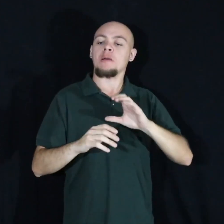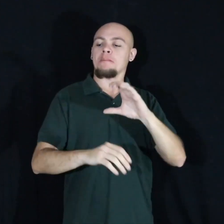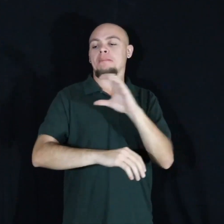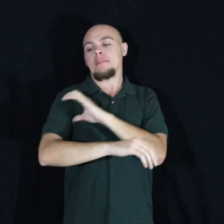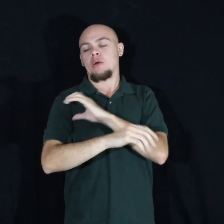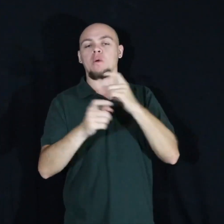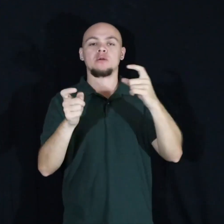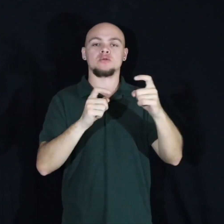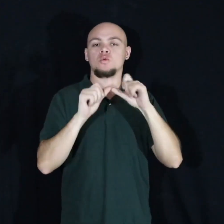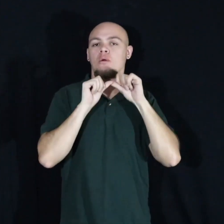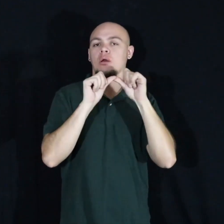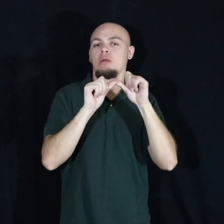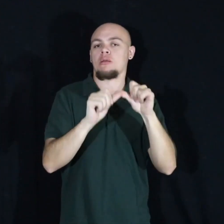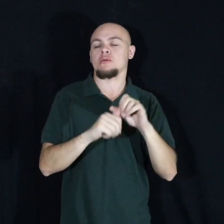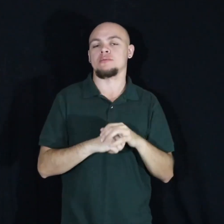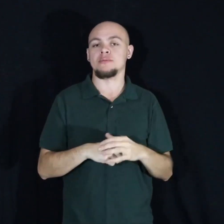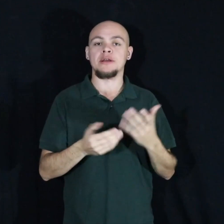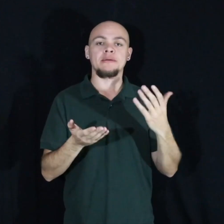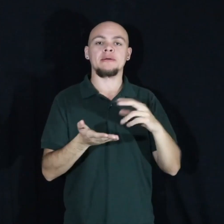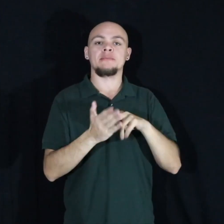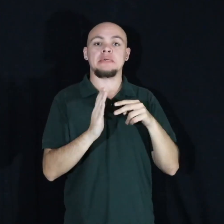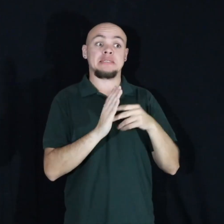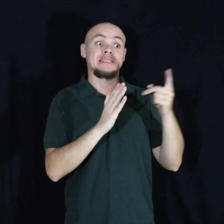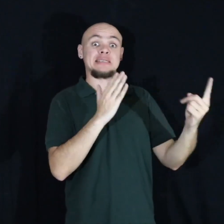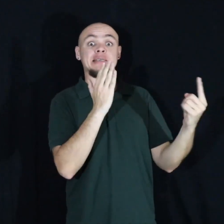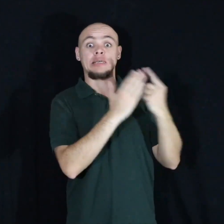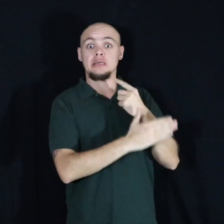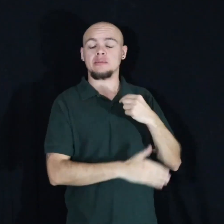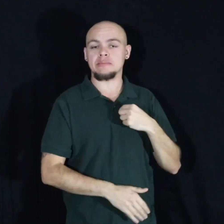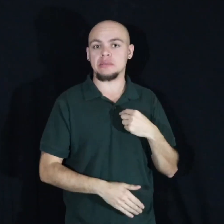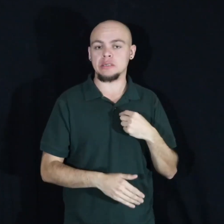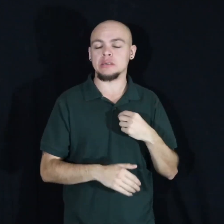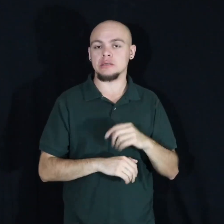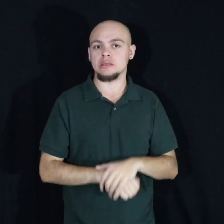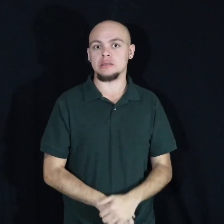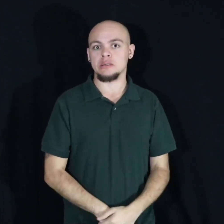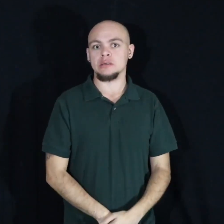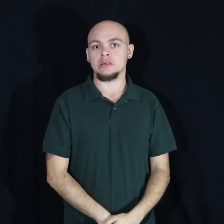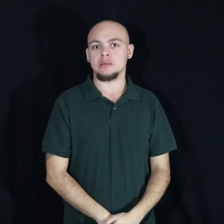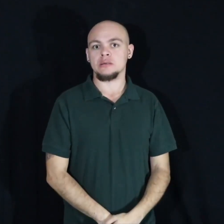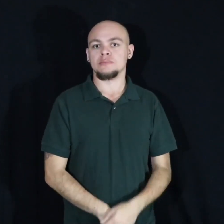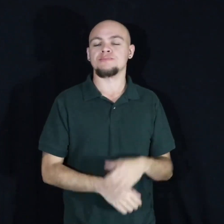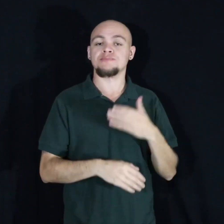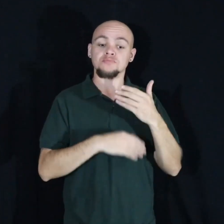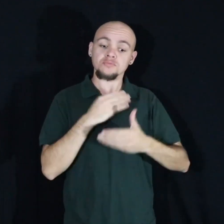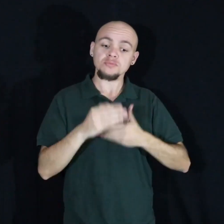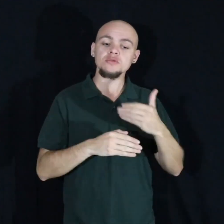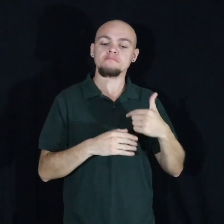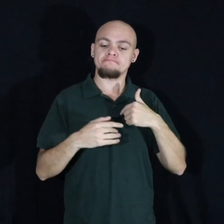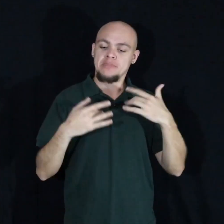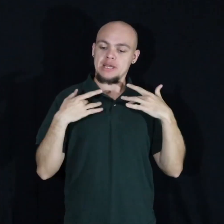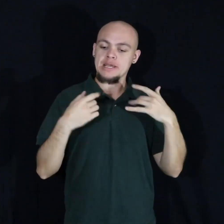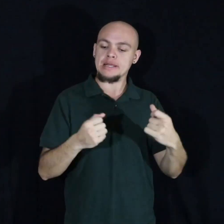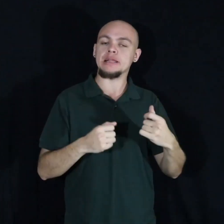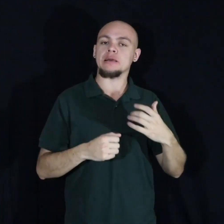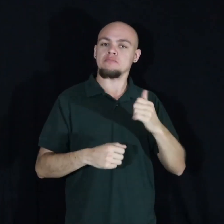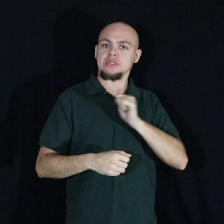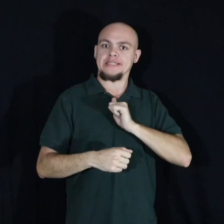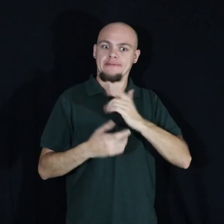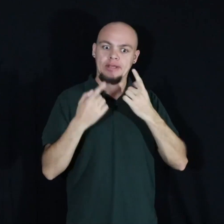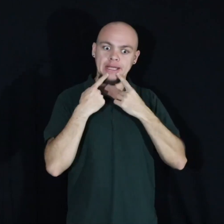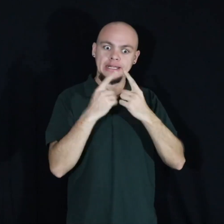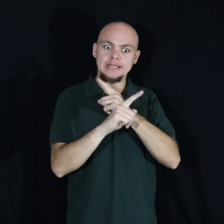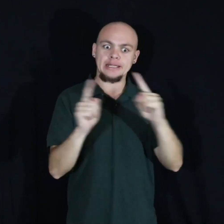me, which resulted in him taking my life. In the process of healing and reclaiming myself, I